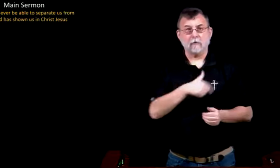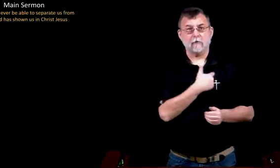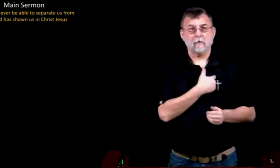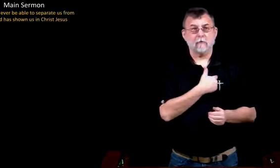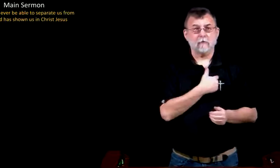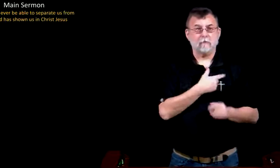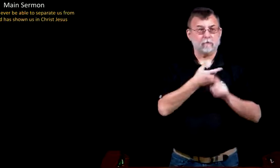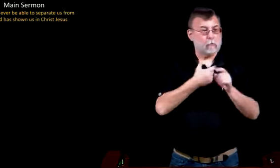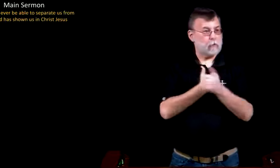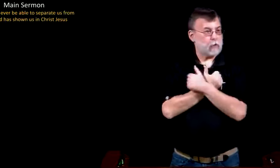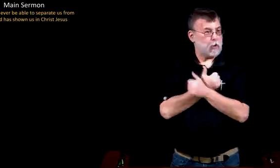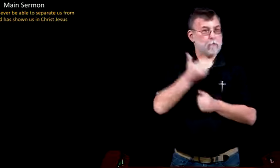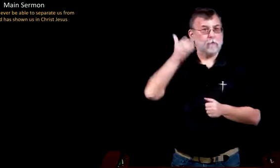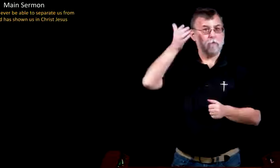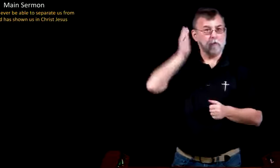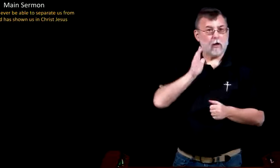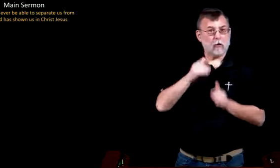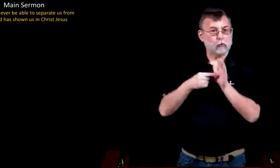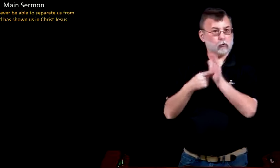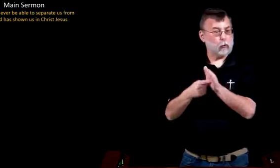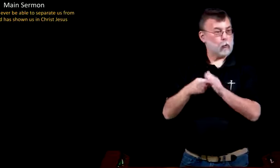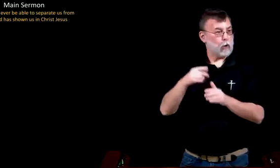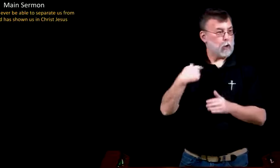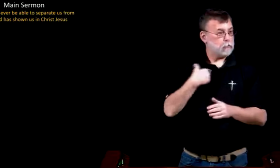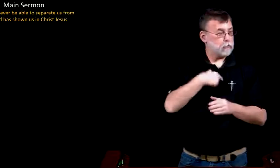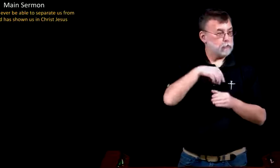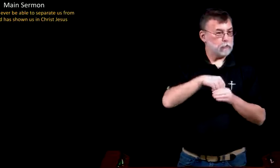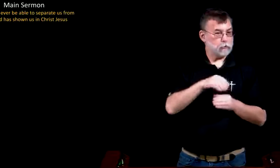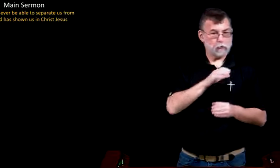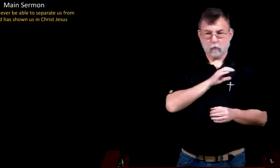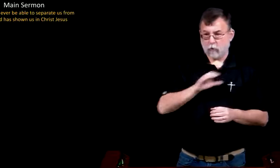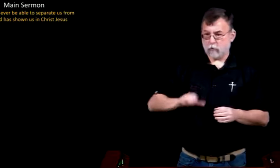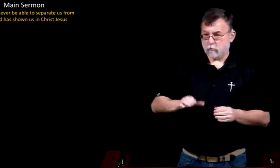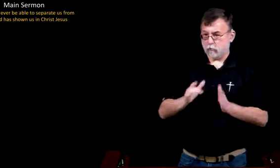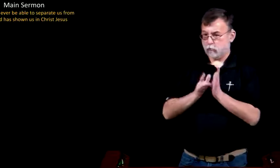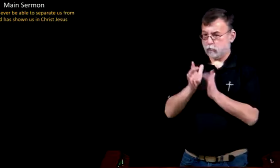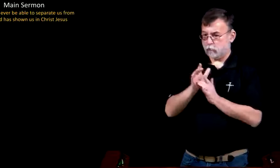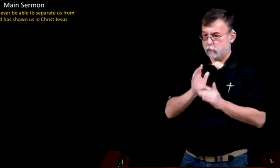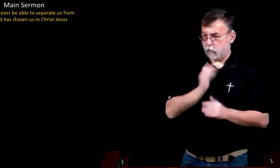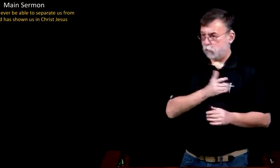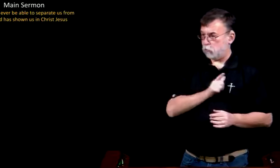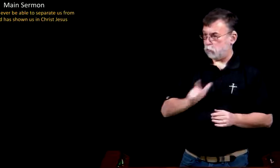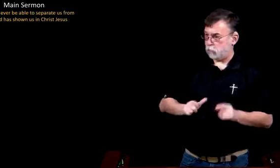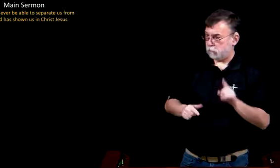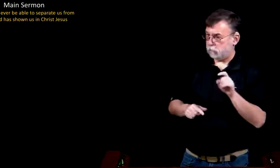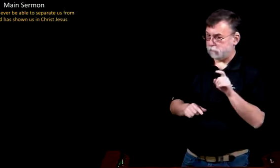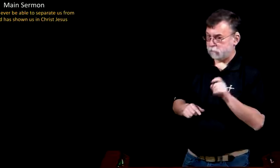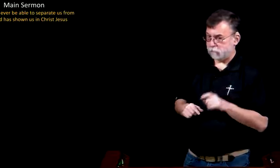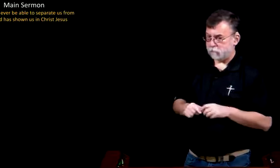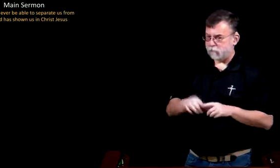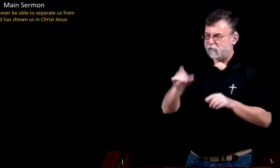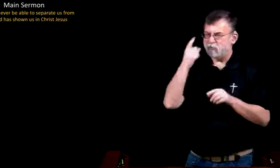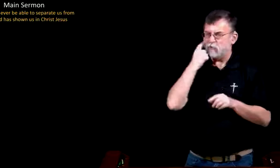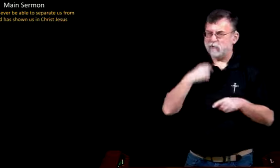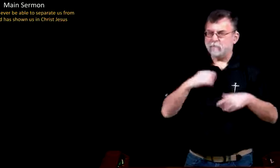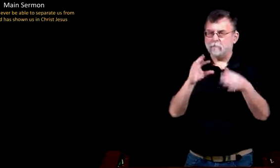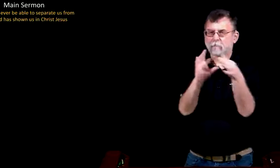39. Nothing will ever separate us from the love of God, from the love God has shown us in Christ Jesus our